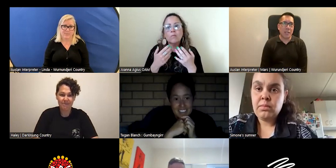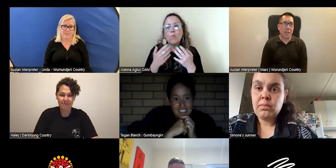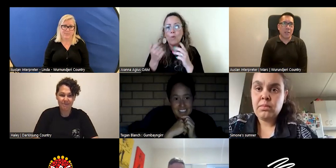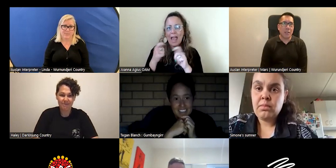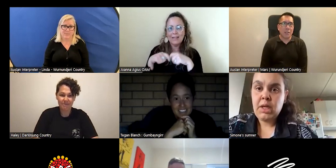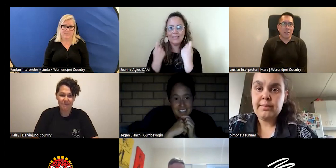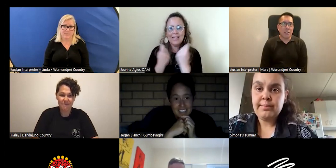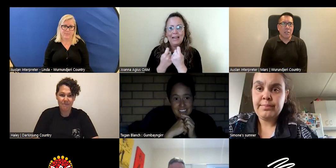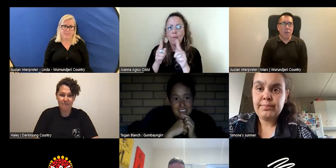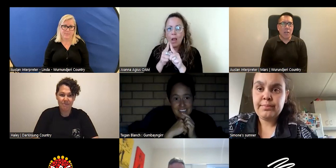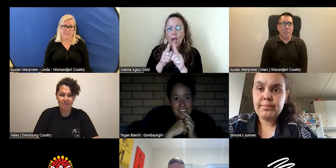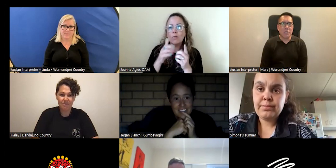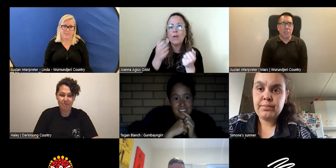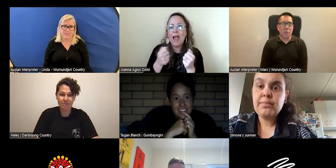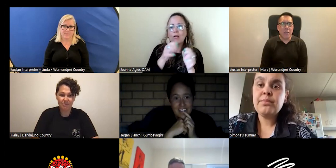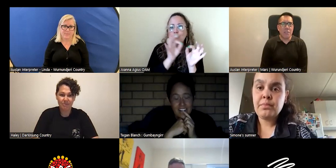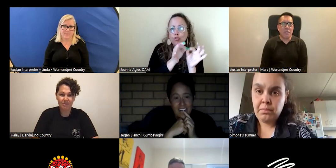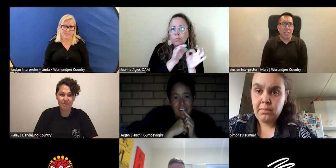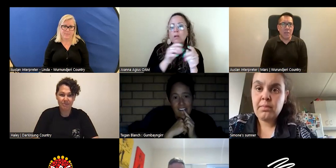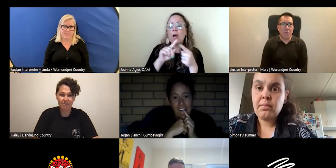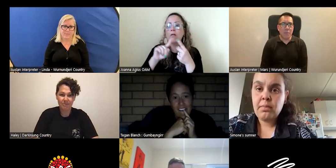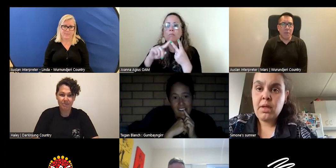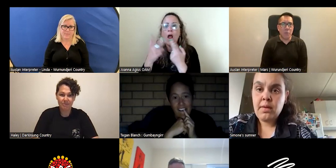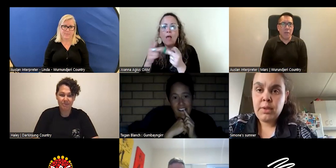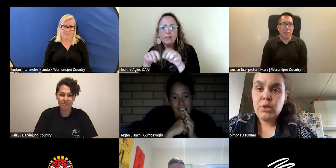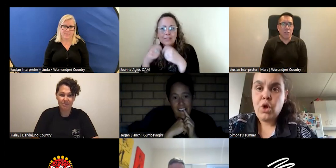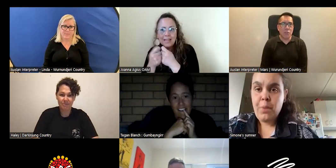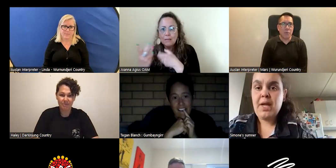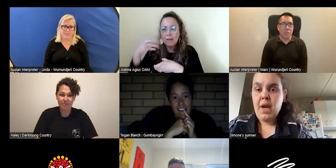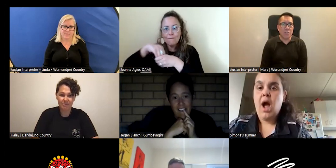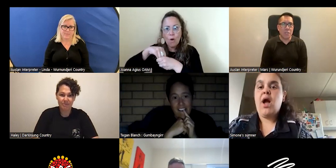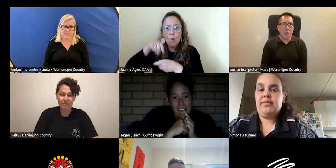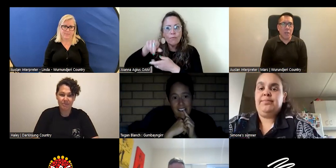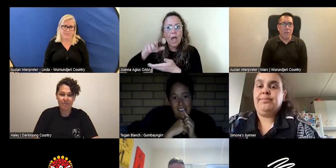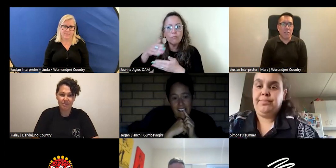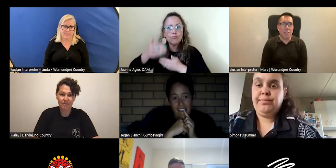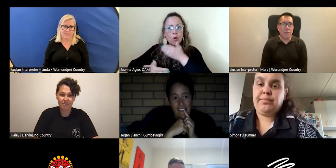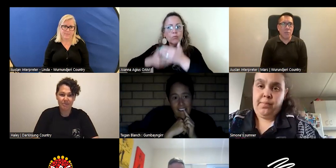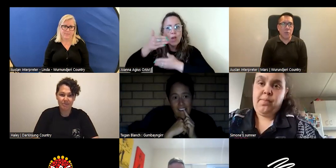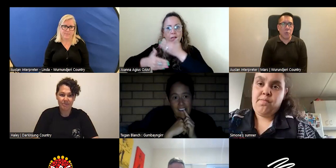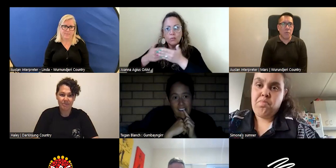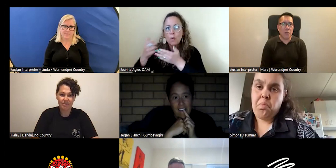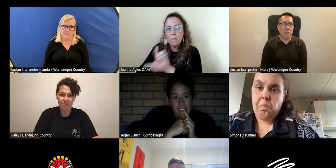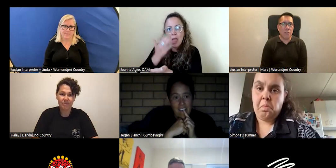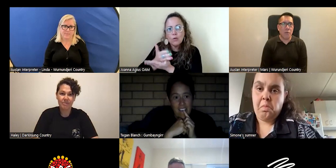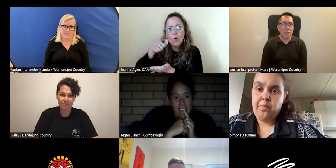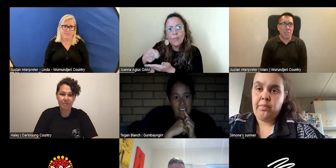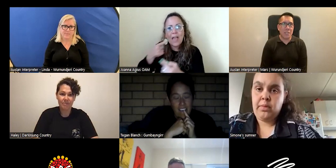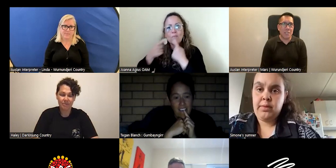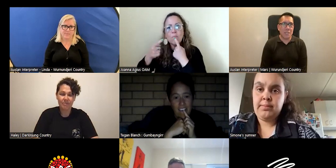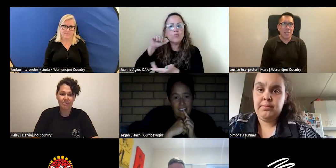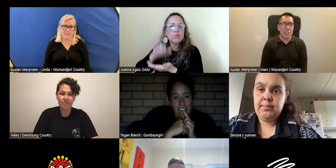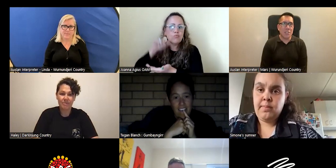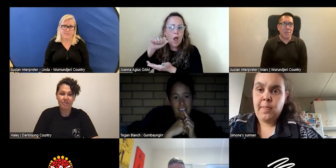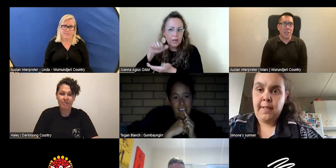influencing. Yeah, you're right. So we have a team of people. We have the interpreters. We have another team too who are involved in the